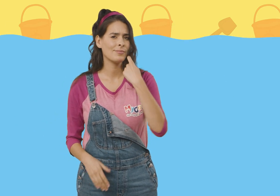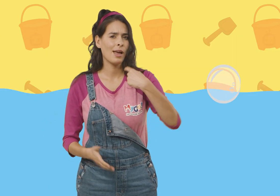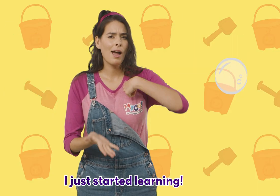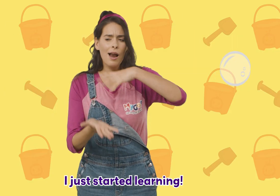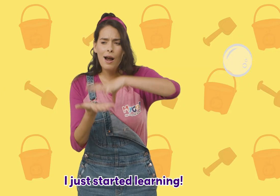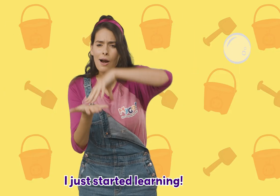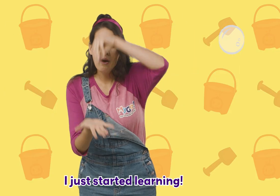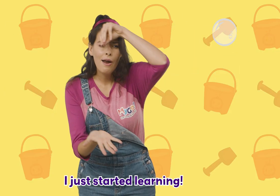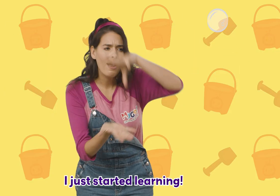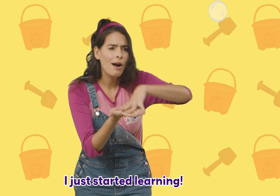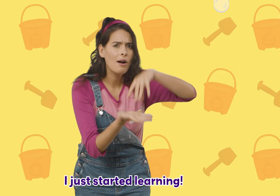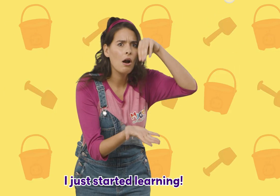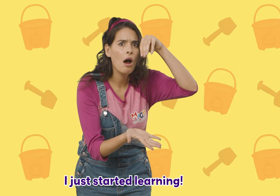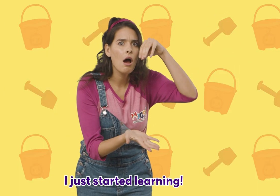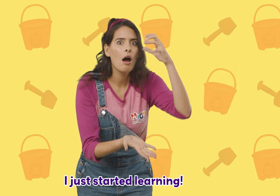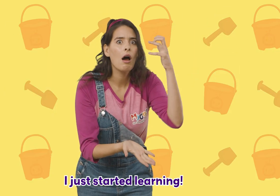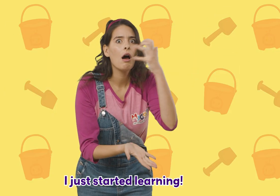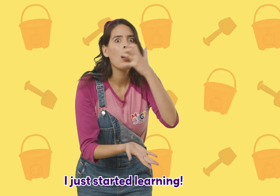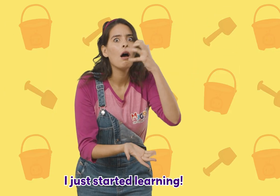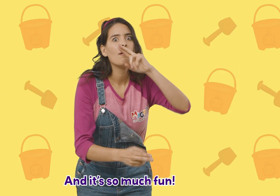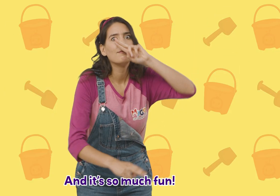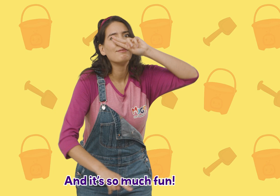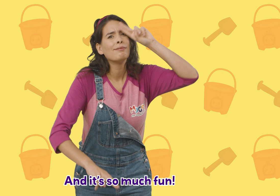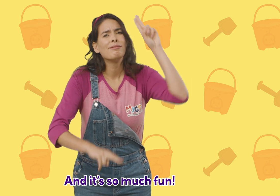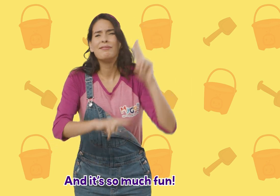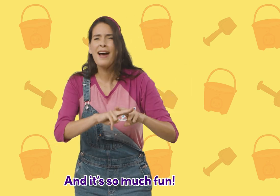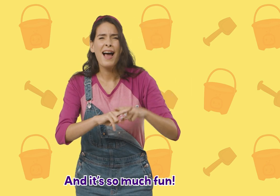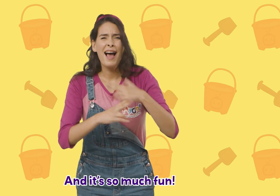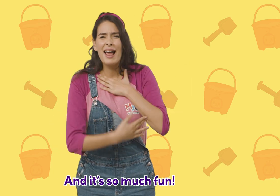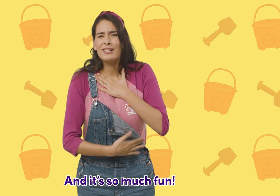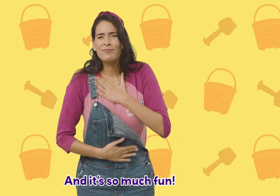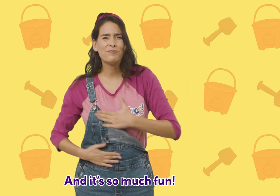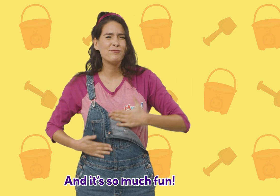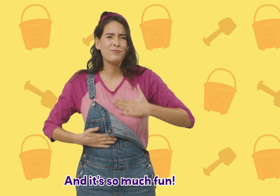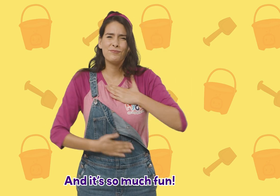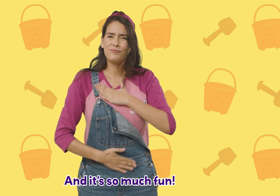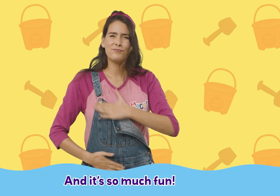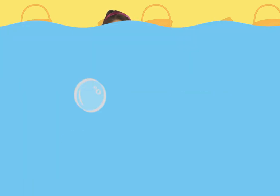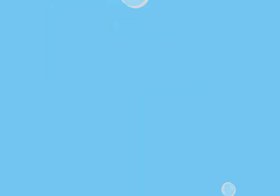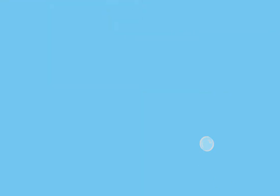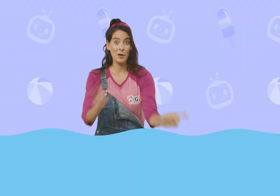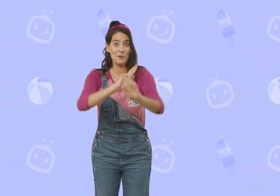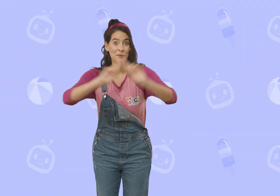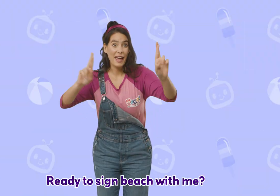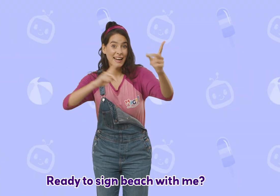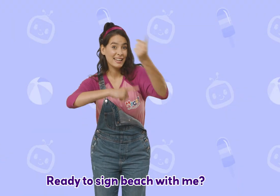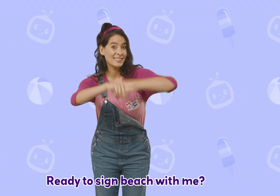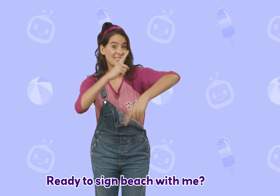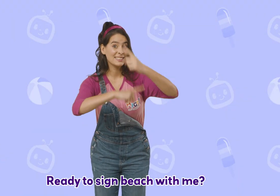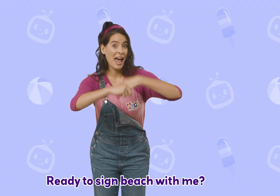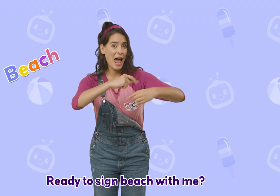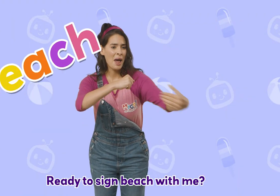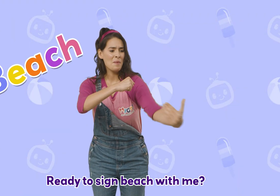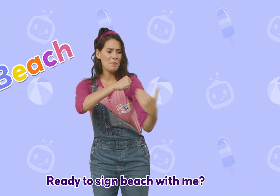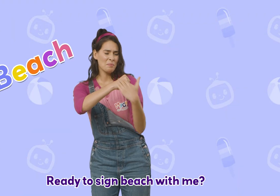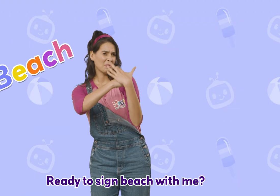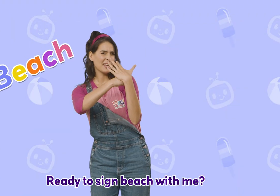I just started learning, and it's so much fun. Ready to sing beach with me?